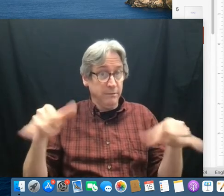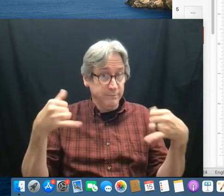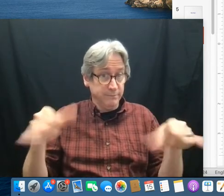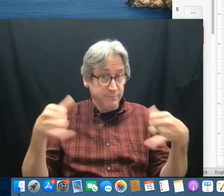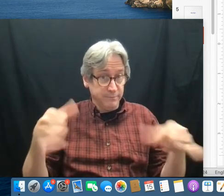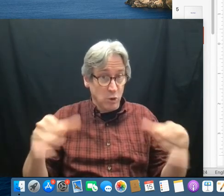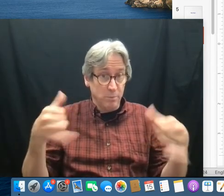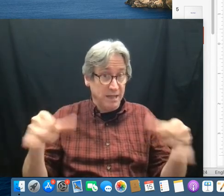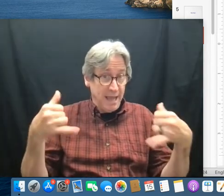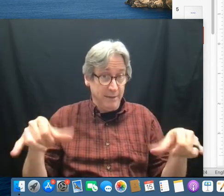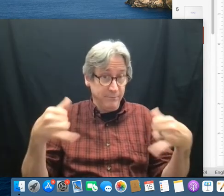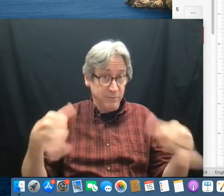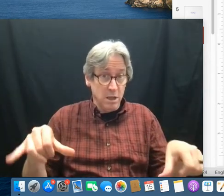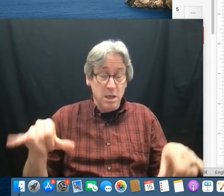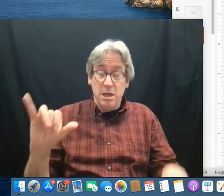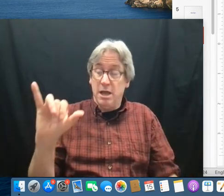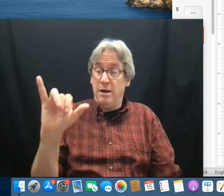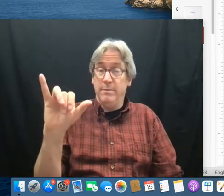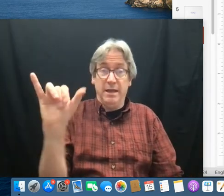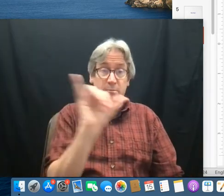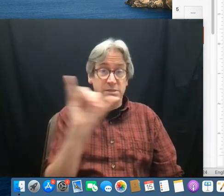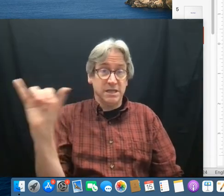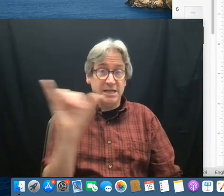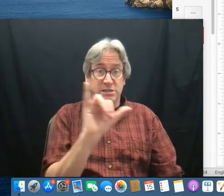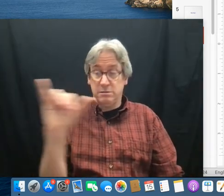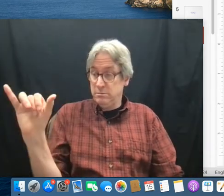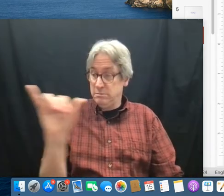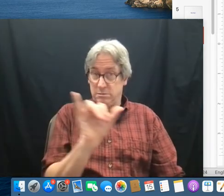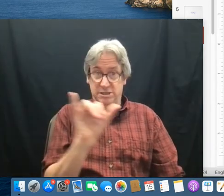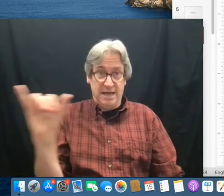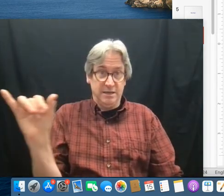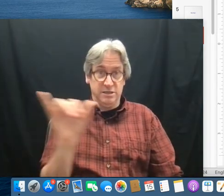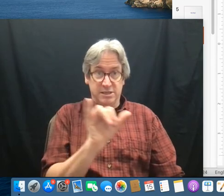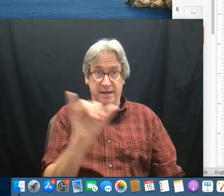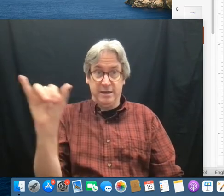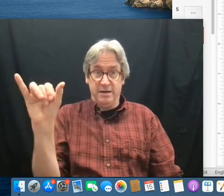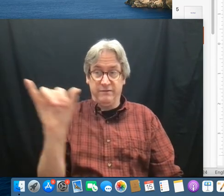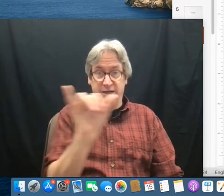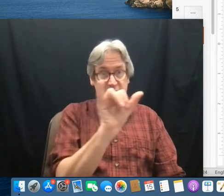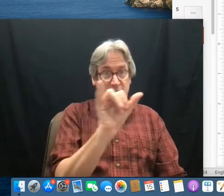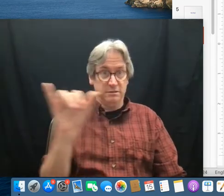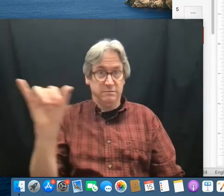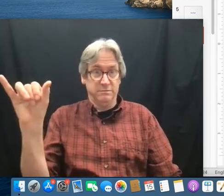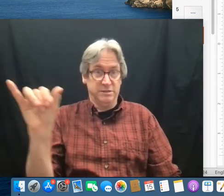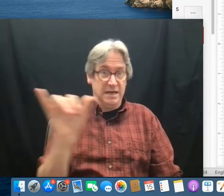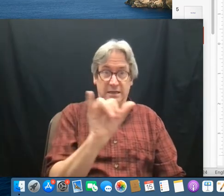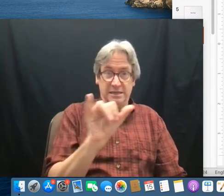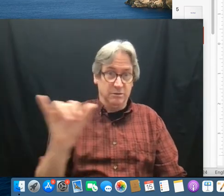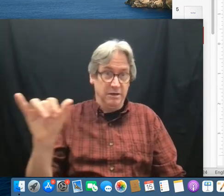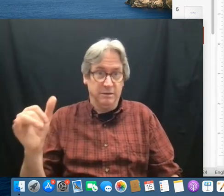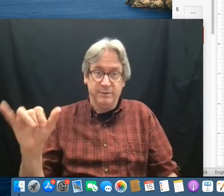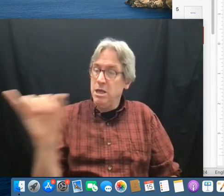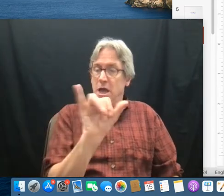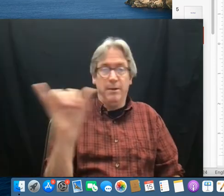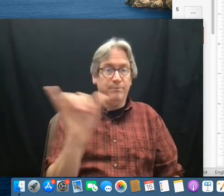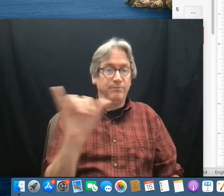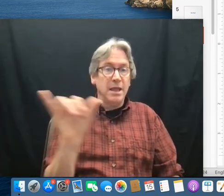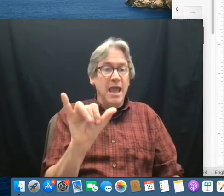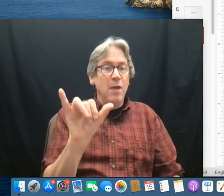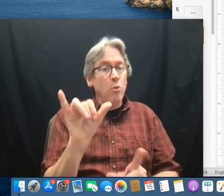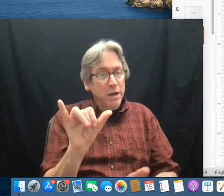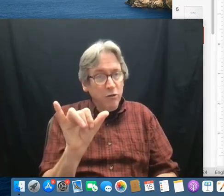party or play. It slides side to side, kind of like a sliding glass door. I don't